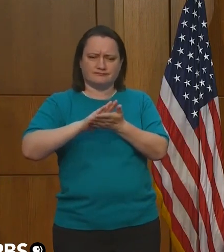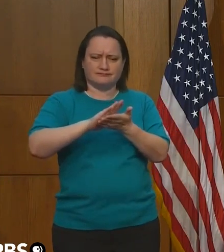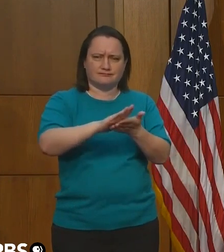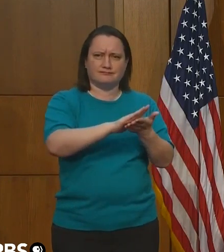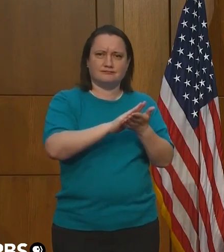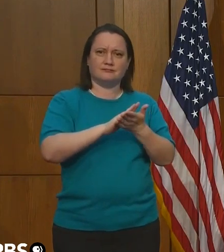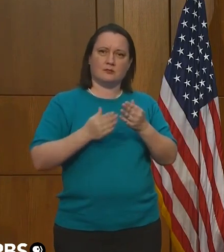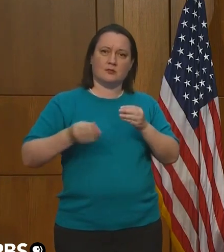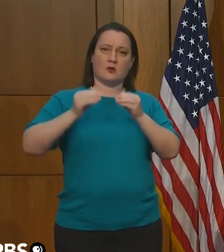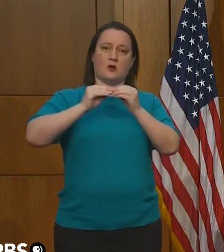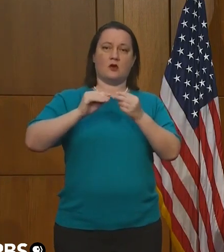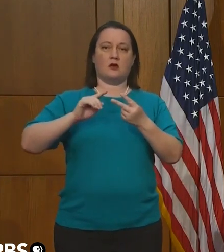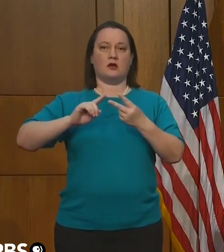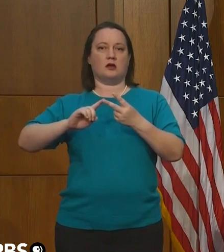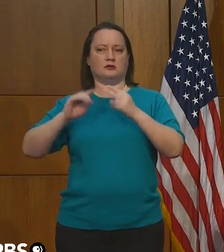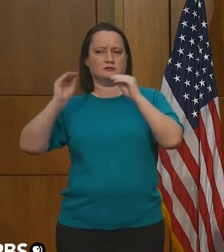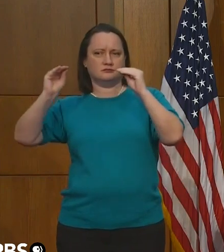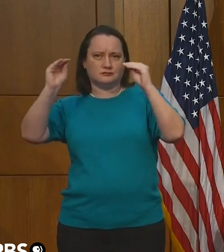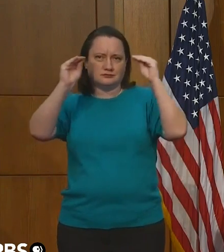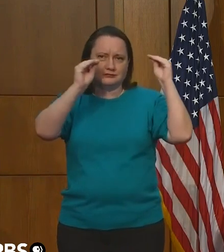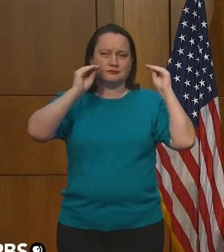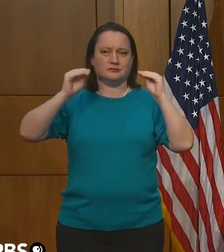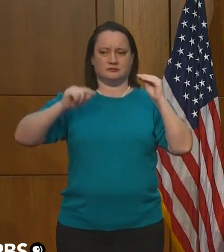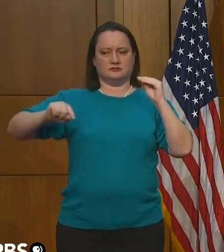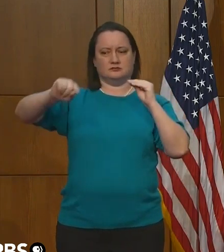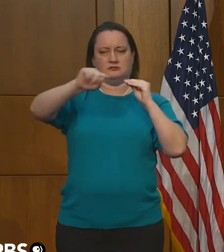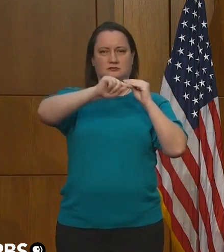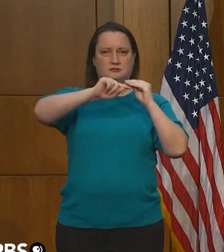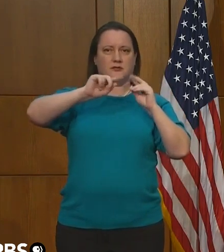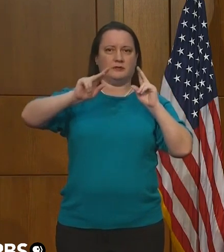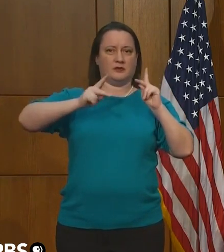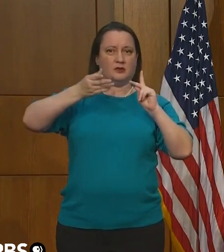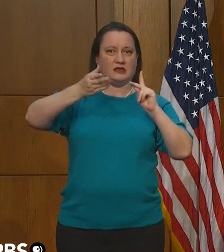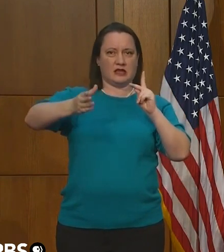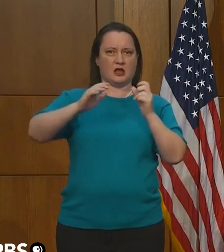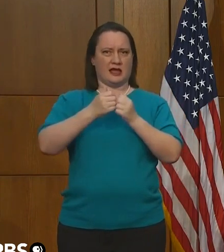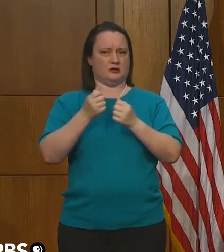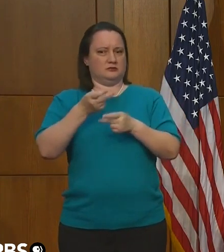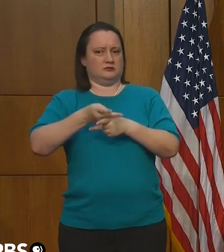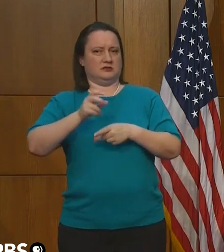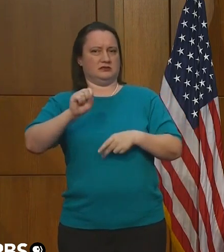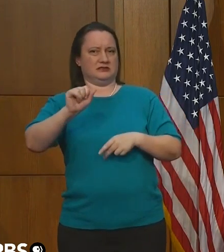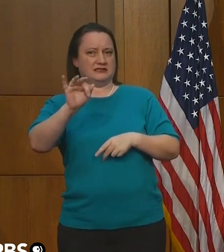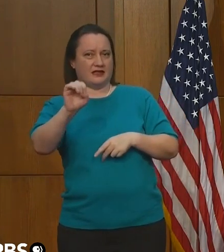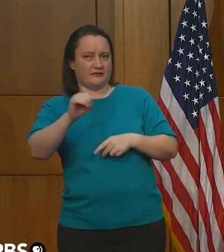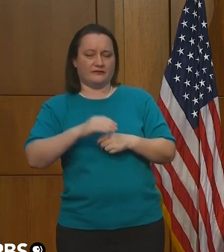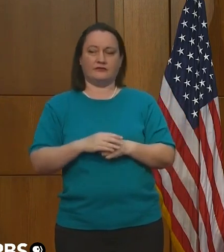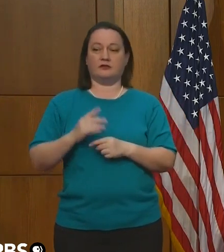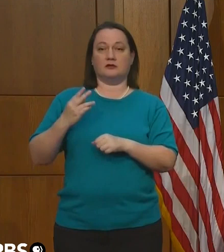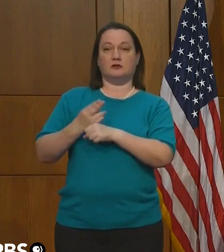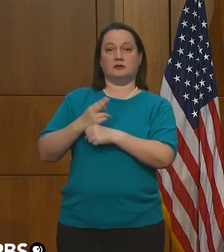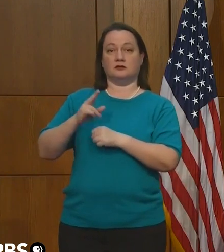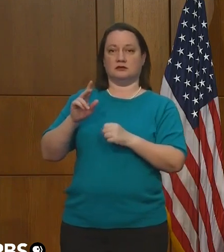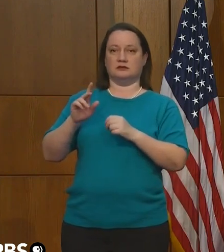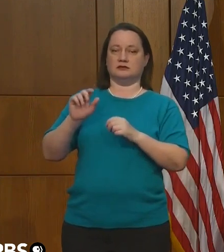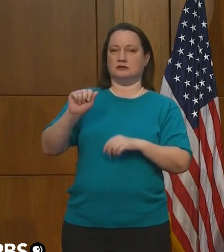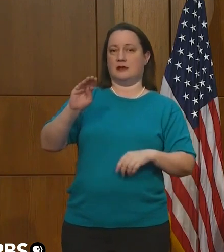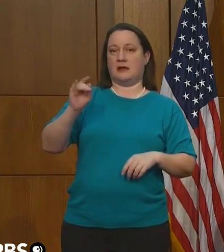for educating people about the safety measures, and for deploying teams of ambassadors to promote physical